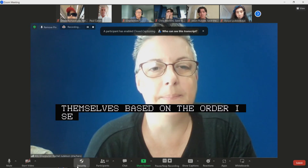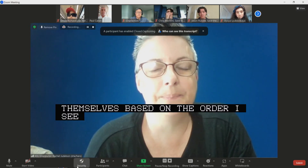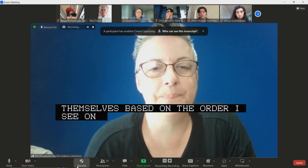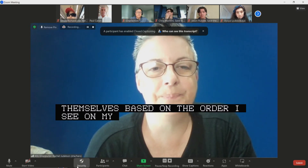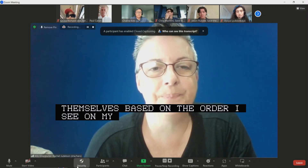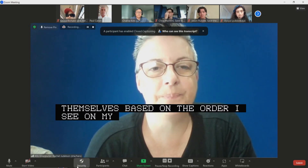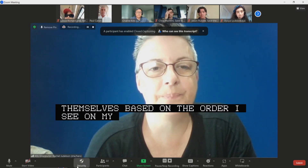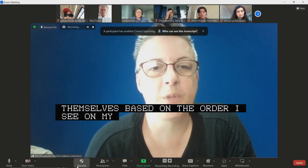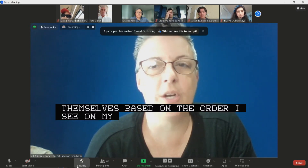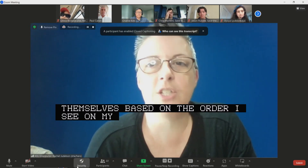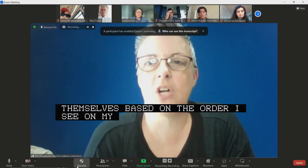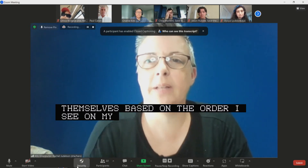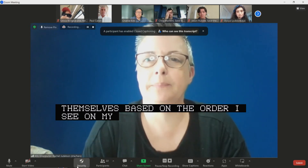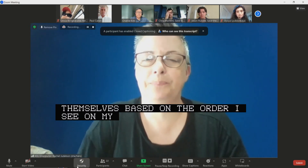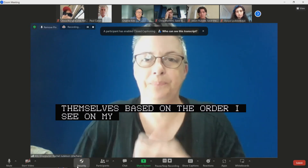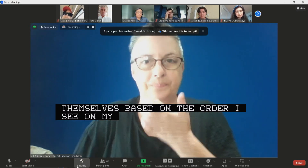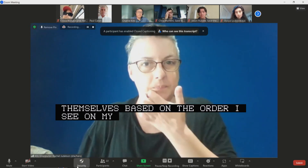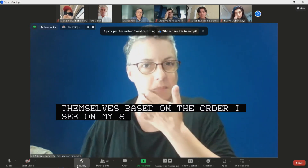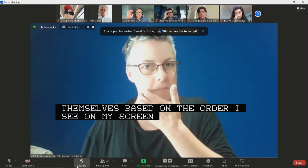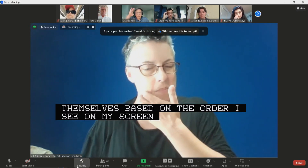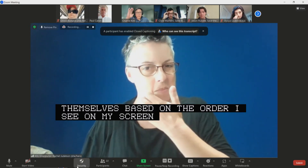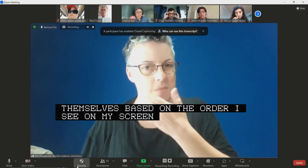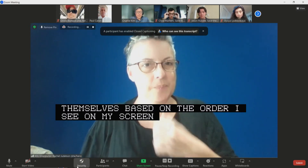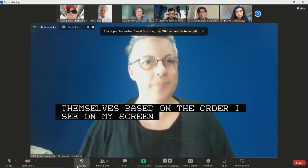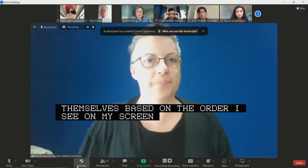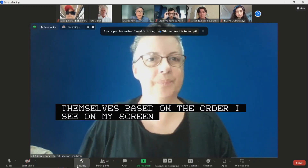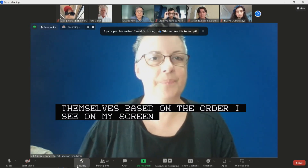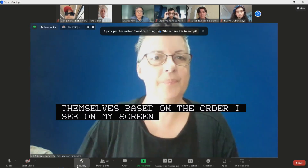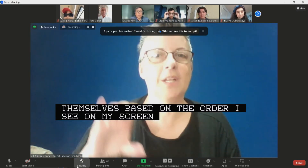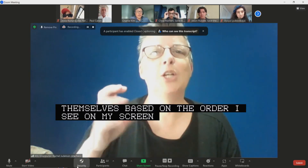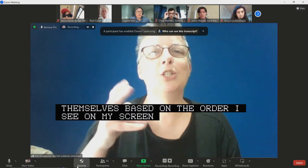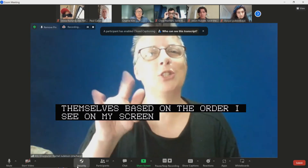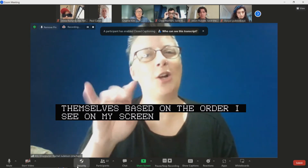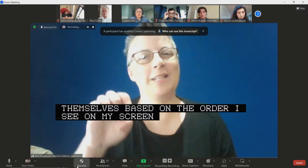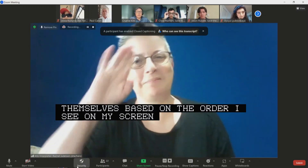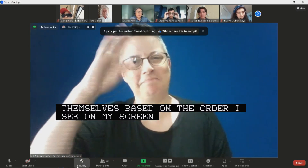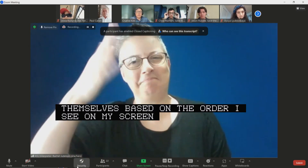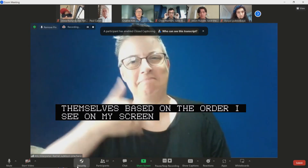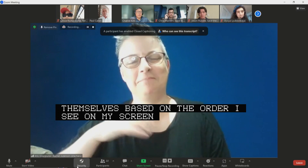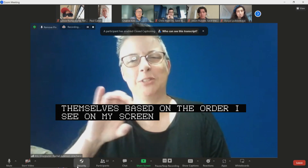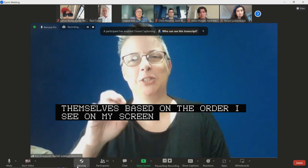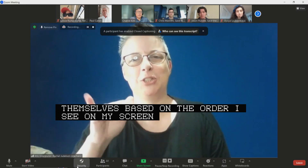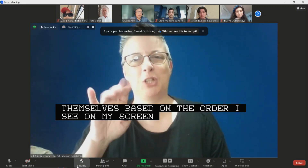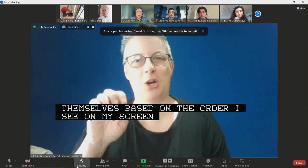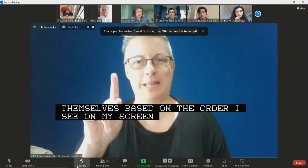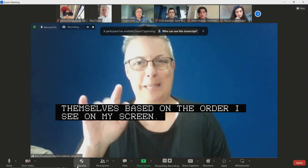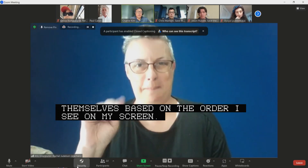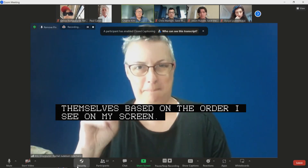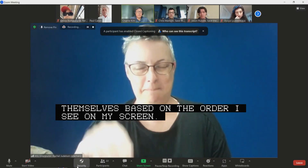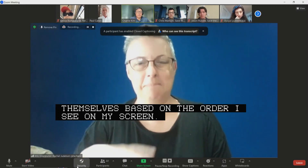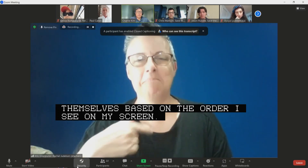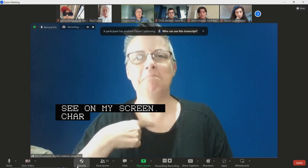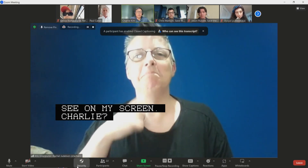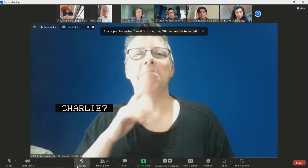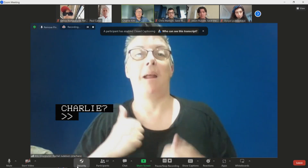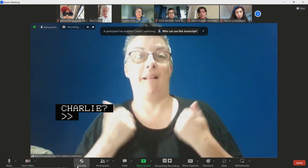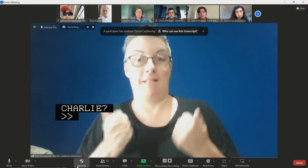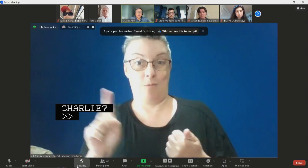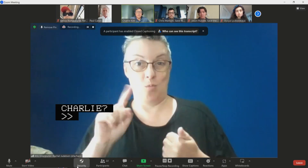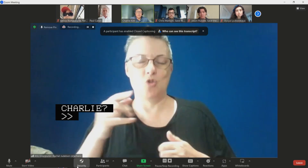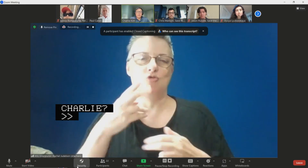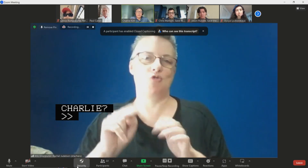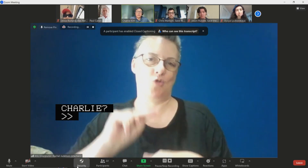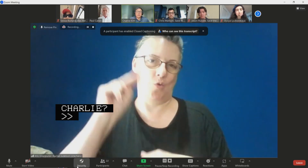Charlie. Go ahead, Charlie. Hi, my name is Charlie Kim. I am a resident of the North